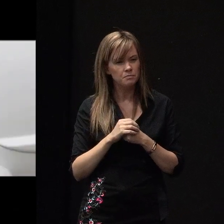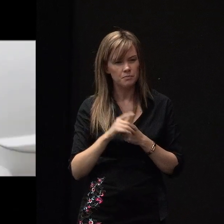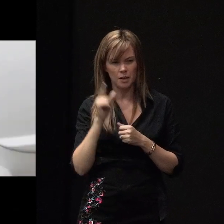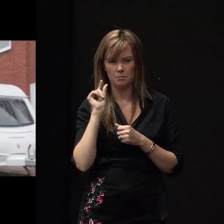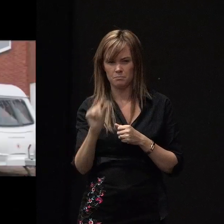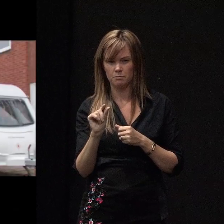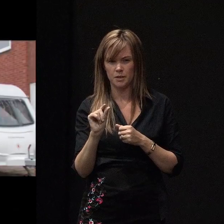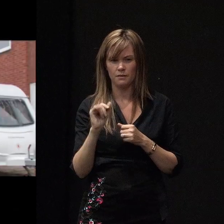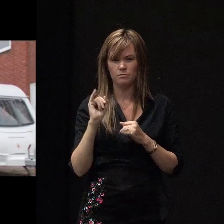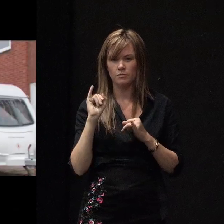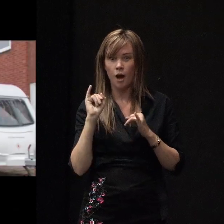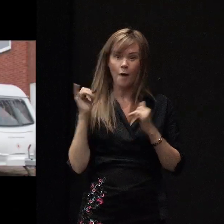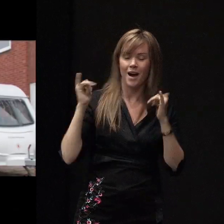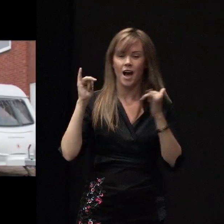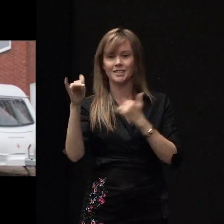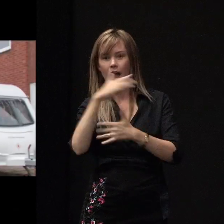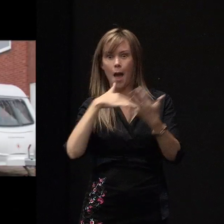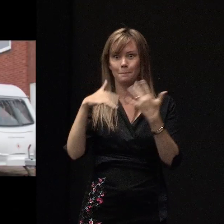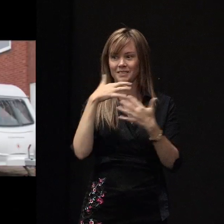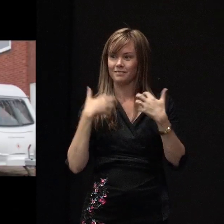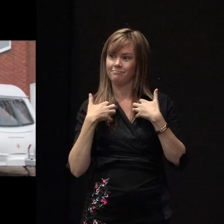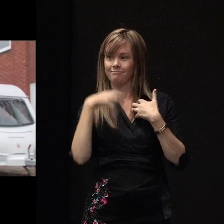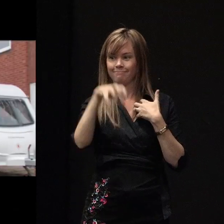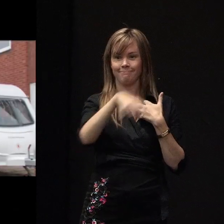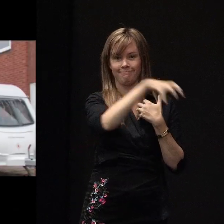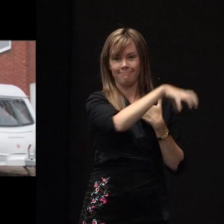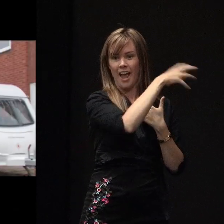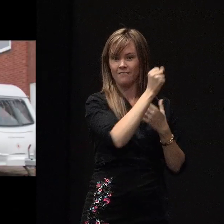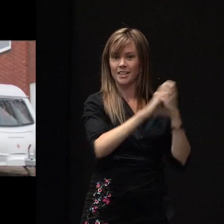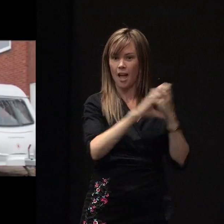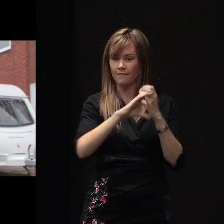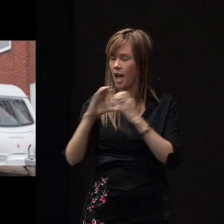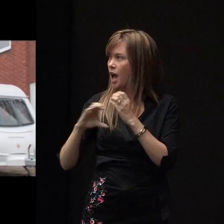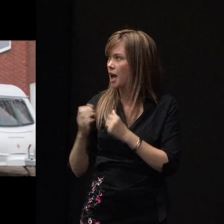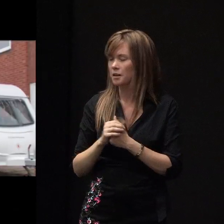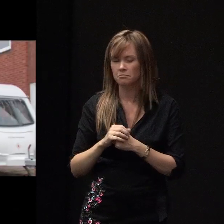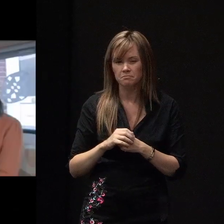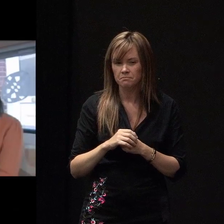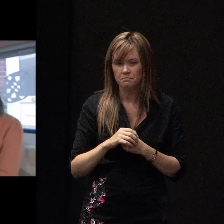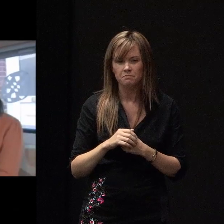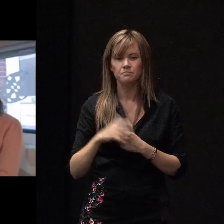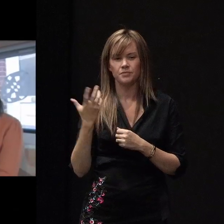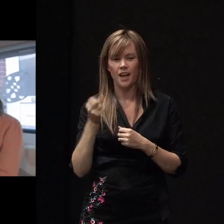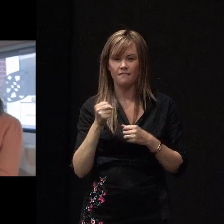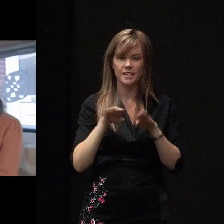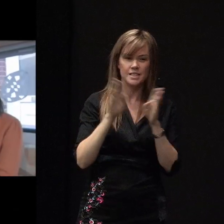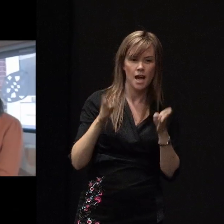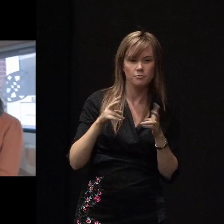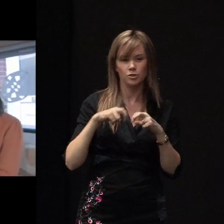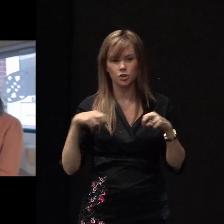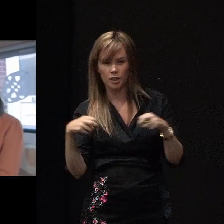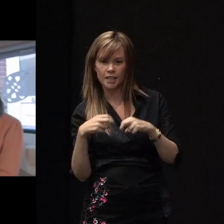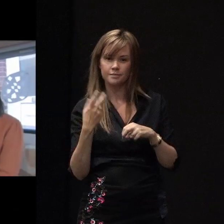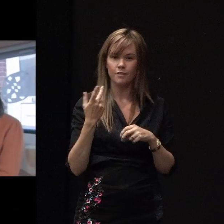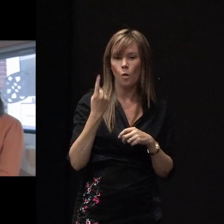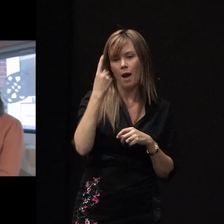So, of an evening, instead of people being sat inside their houses, they were all sat outside on tables and chairs outside the caravans. And then kind of, for about a